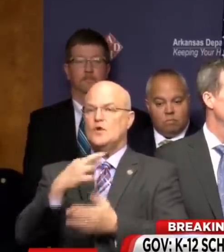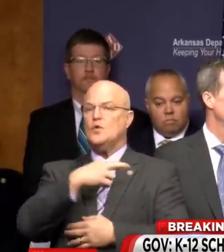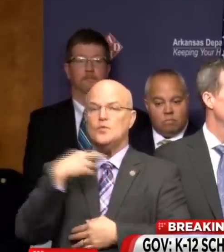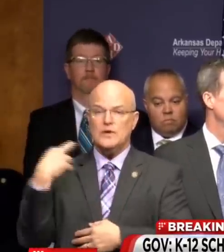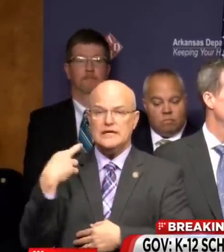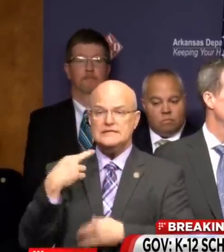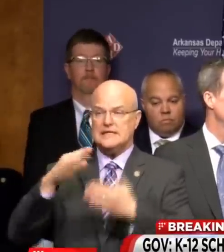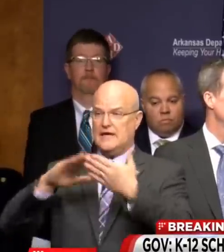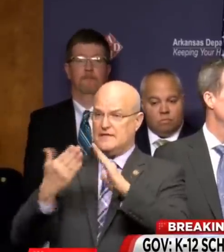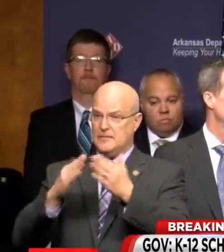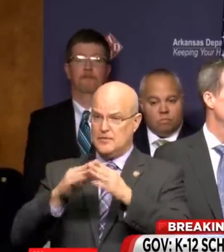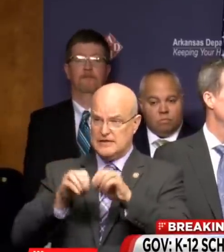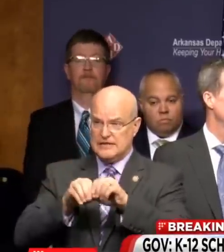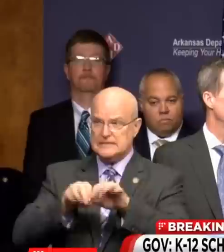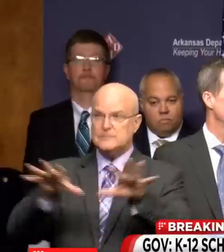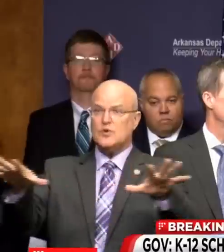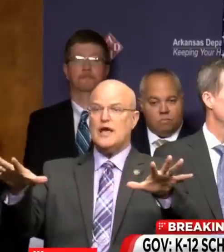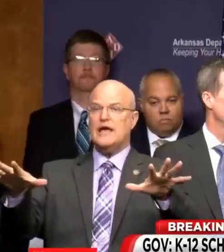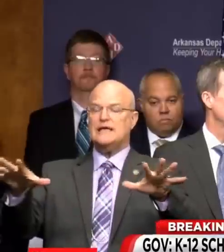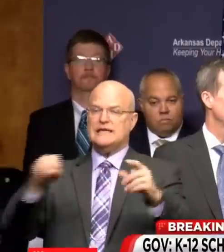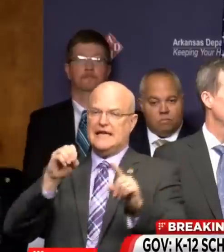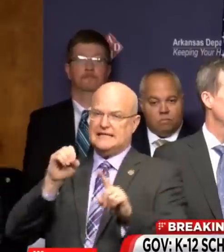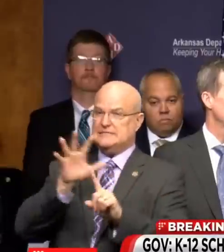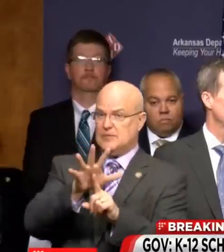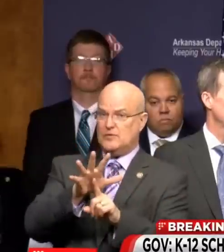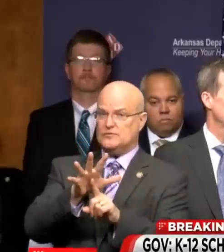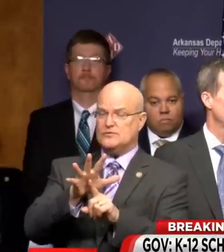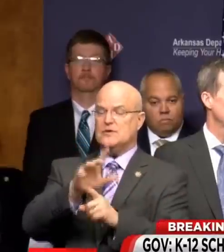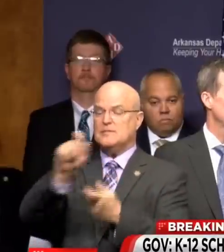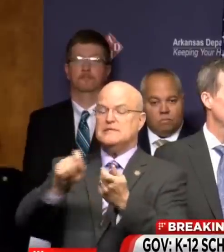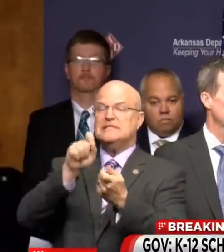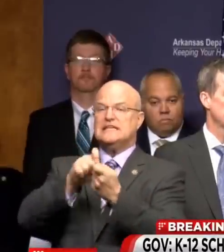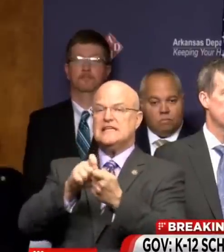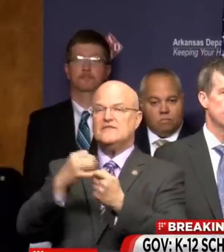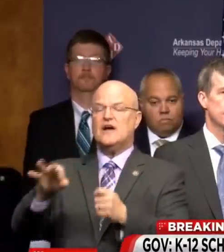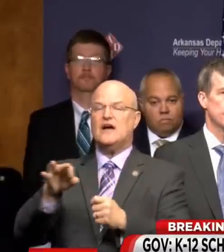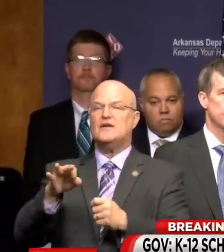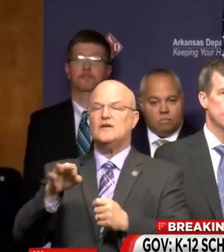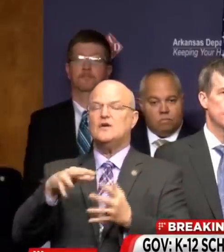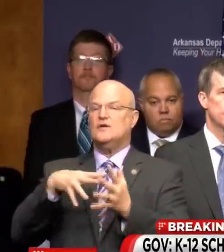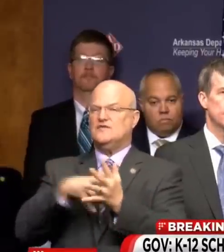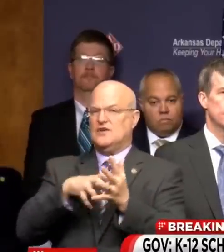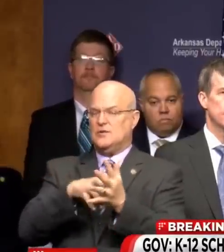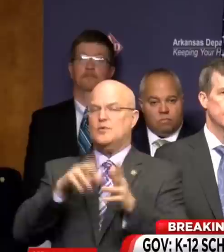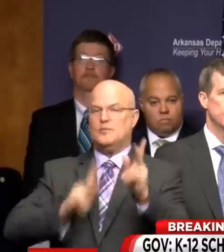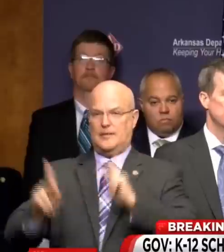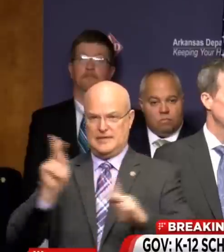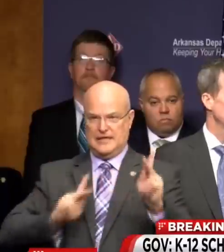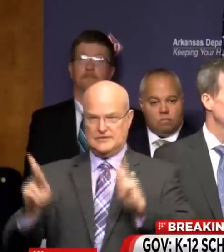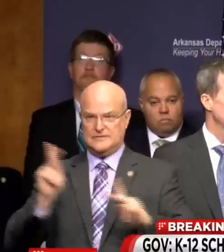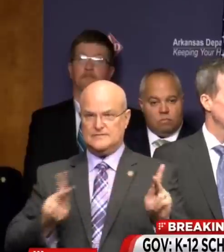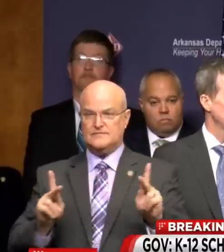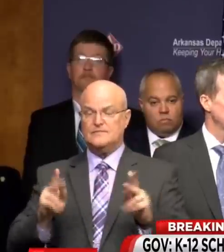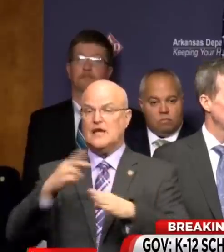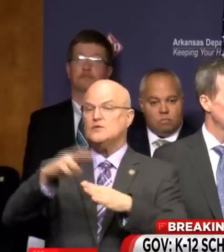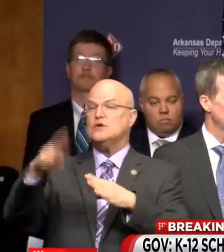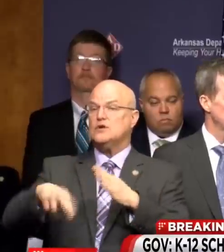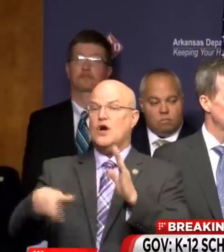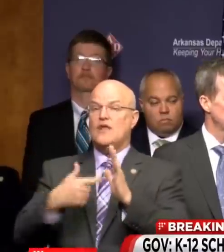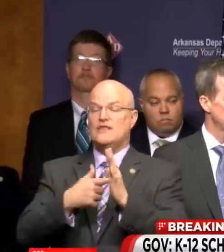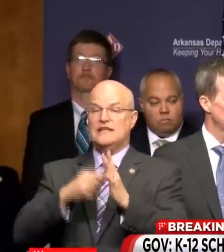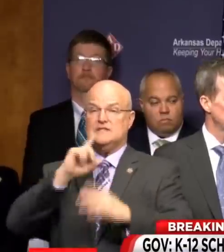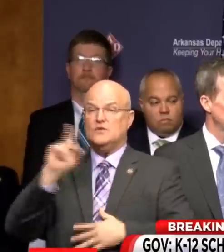risk of community spread and exposure, particularly of our vulnerable population. As a result of